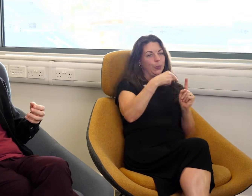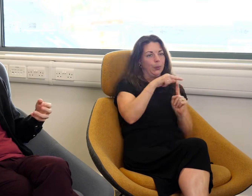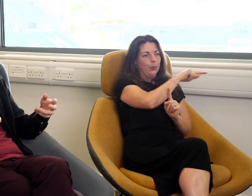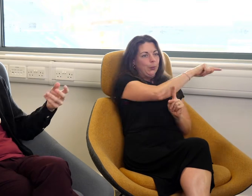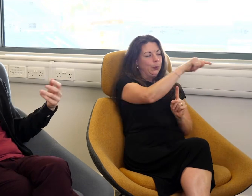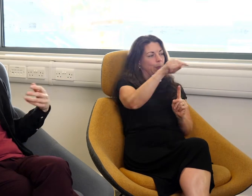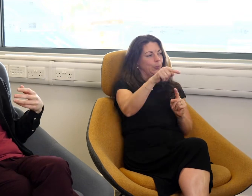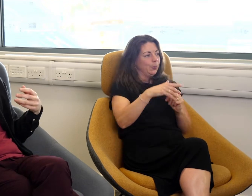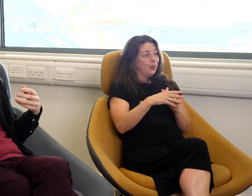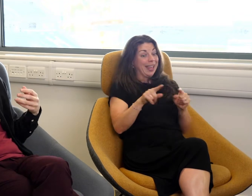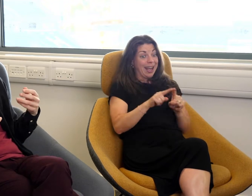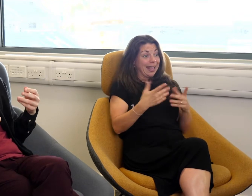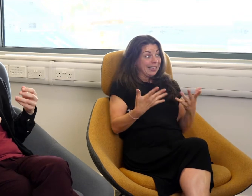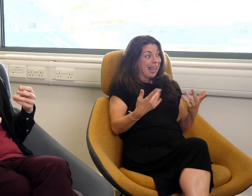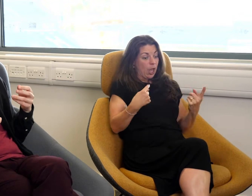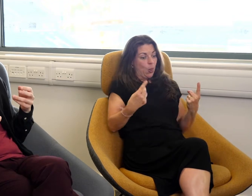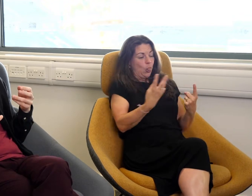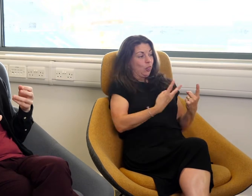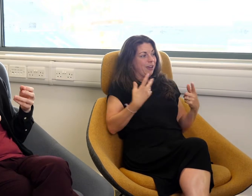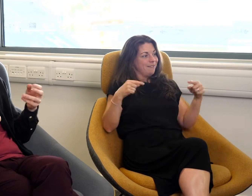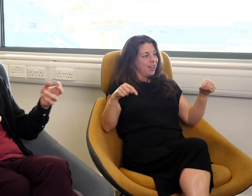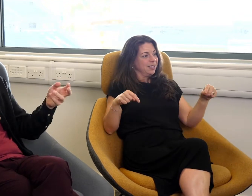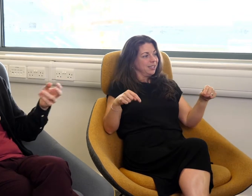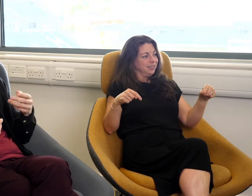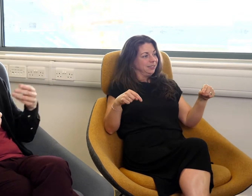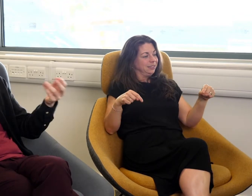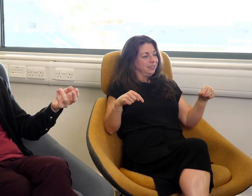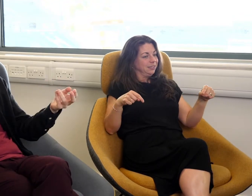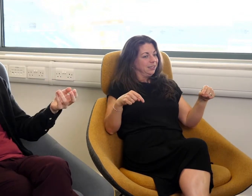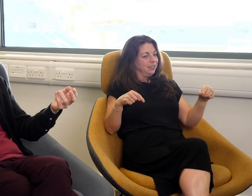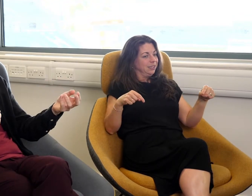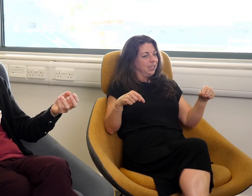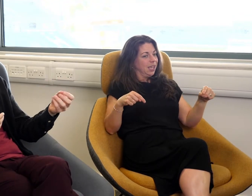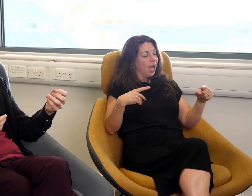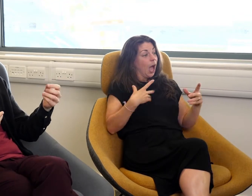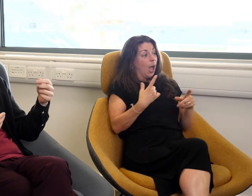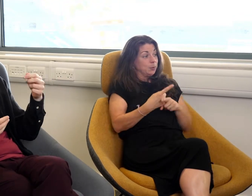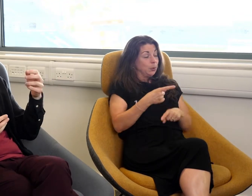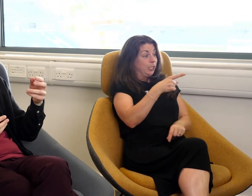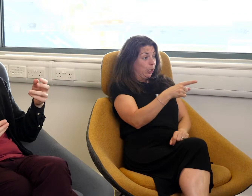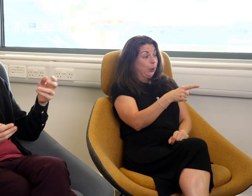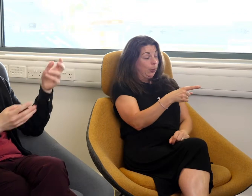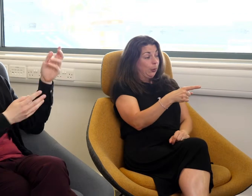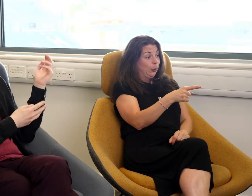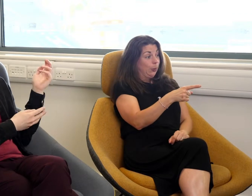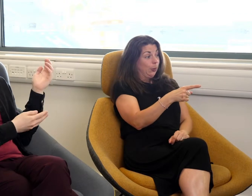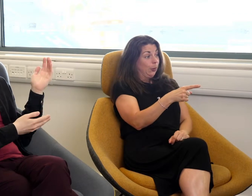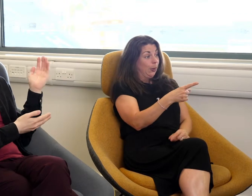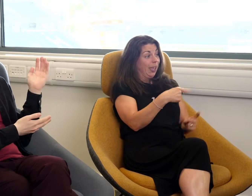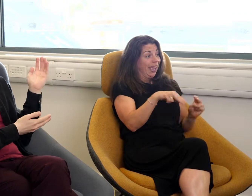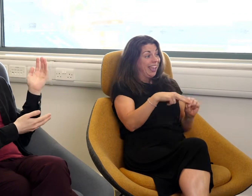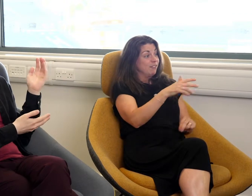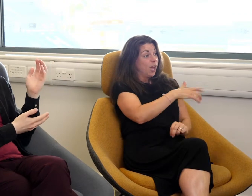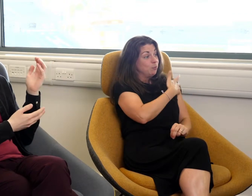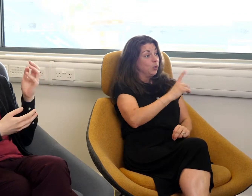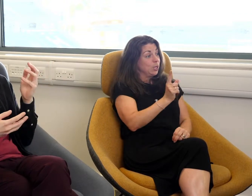the three of us sat here now, and if I'm sort of speaking to you, Matthew, sort of being very rude about BB, the lovely interpreter who's helping us